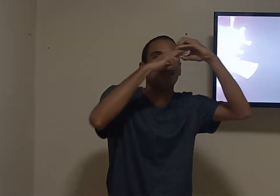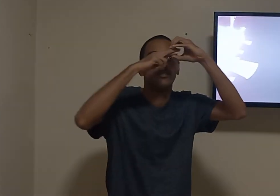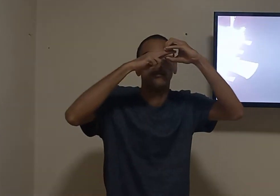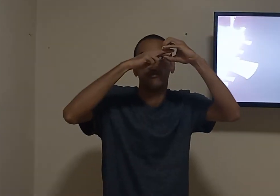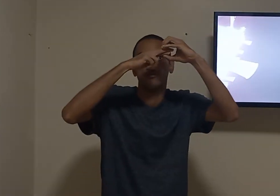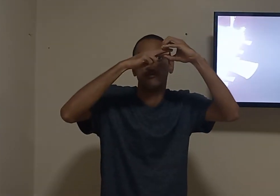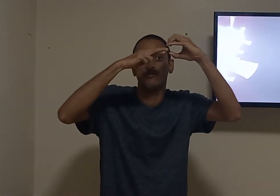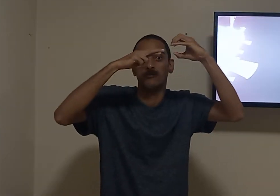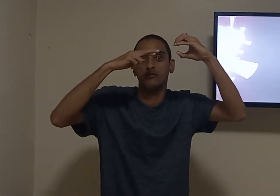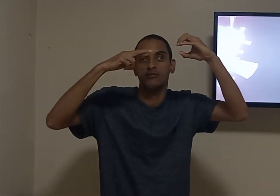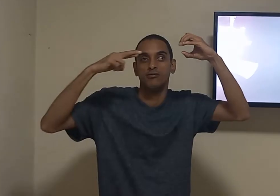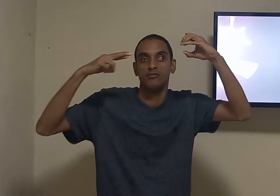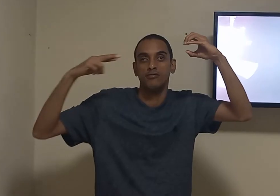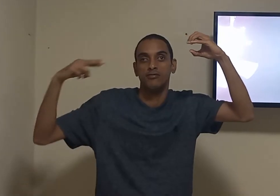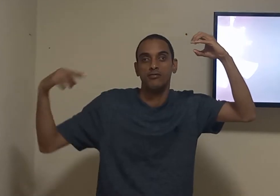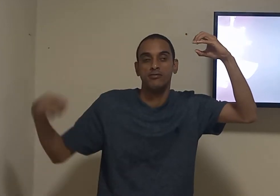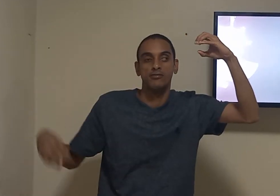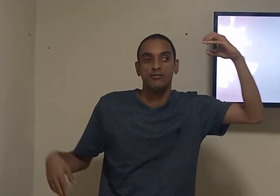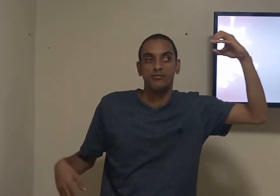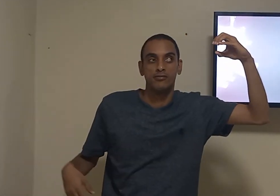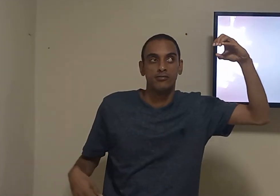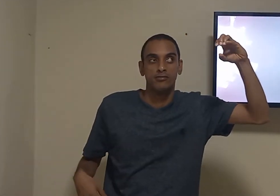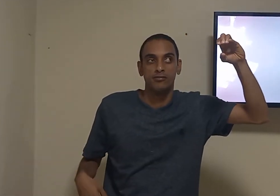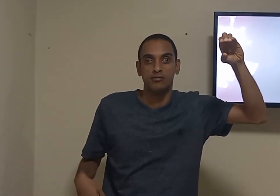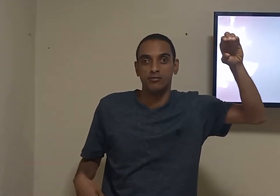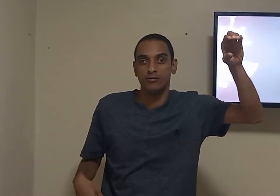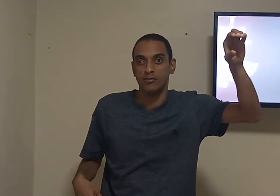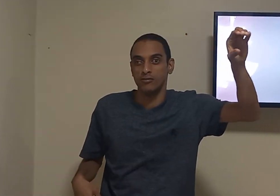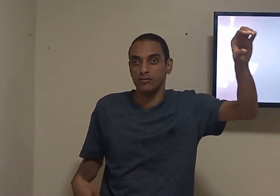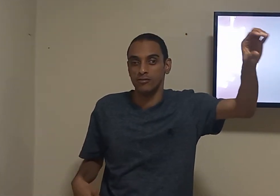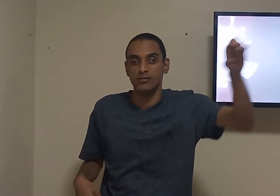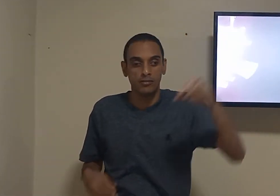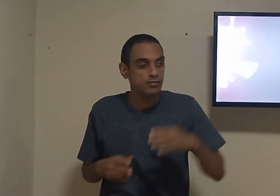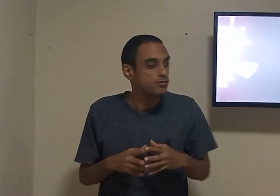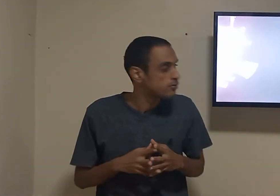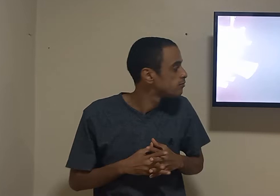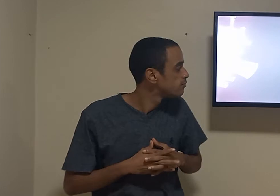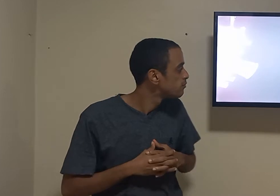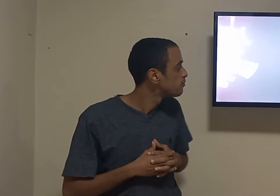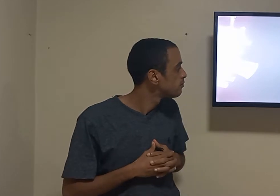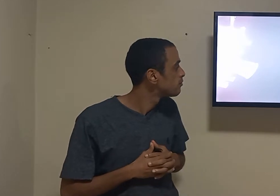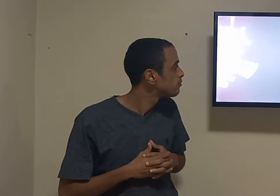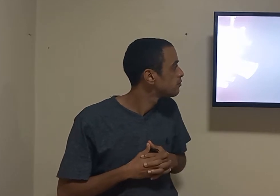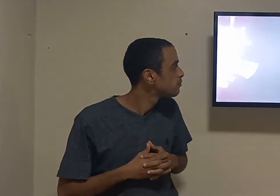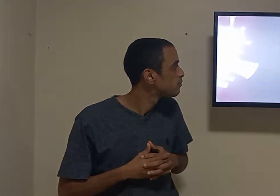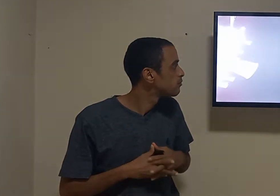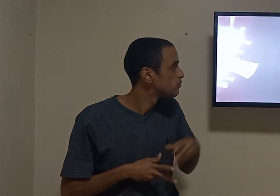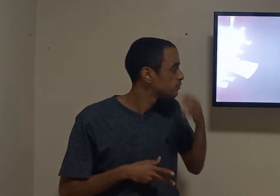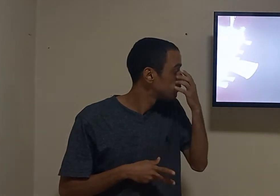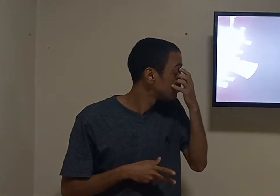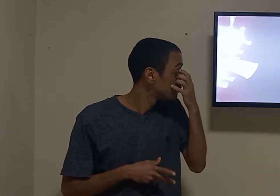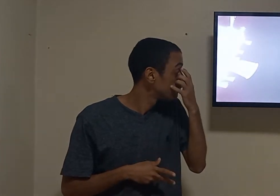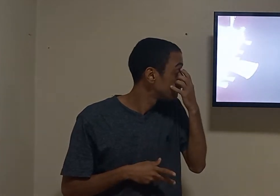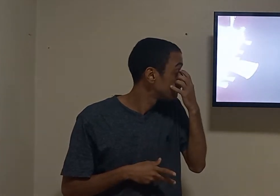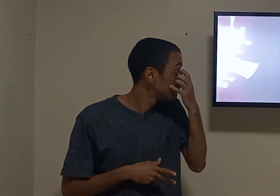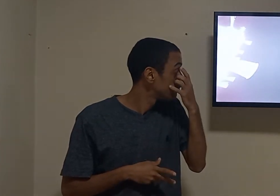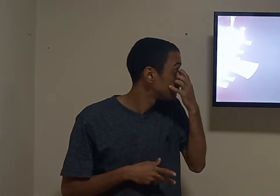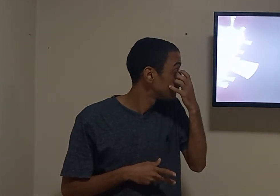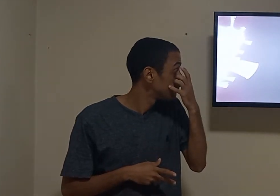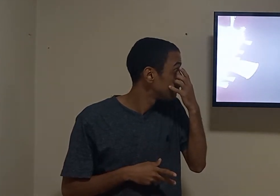8 of those auxiliary engines located on the bottom of the European service module in 4 sets of 2.